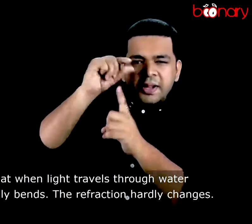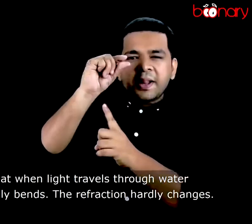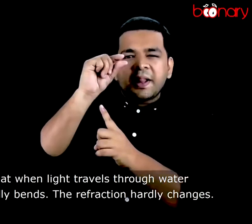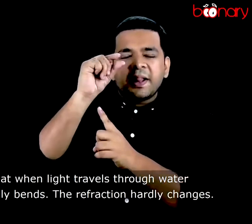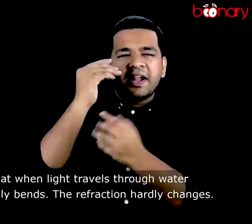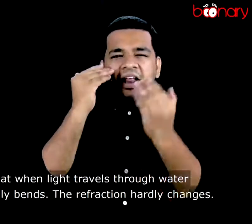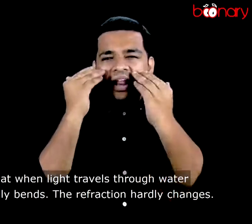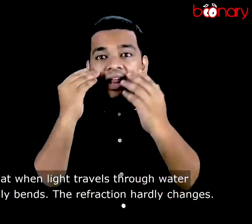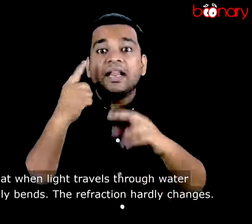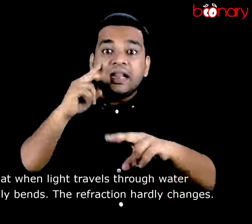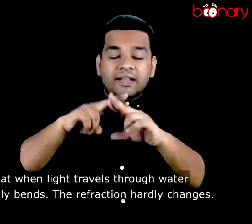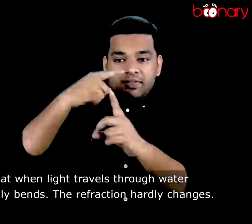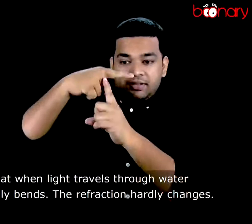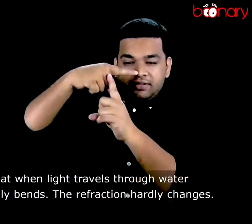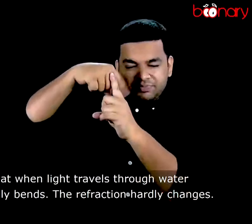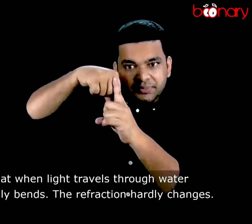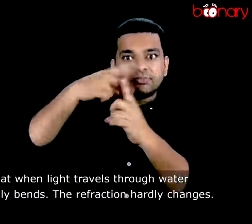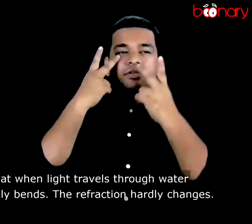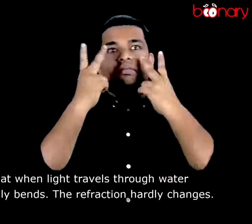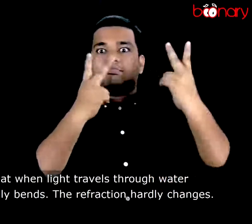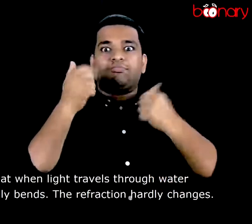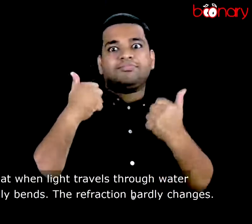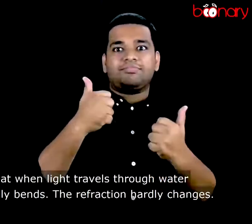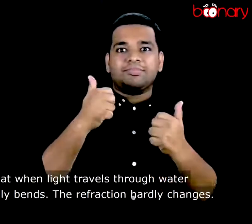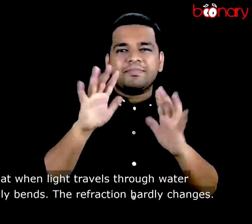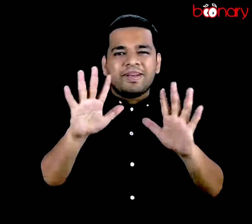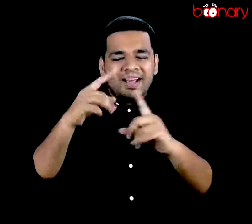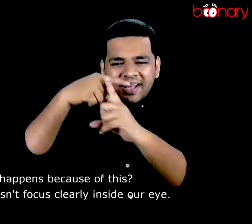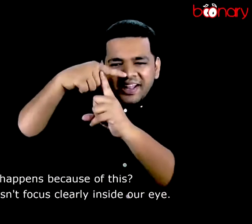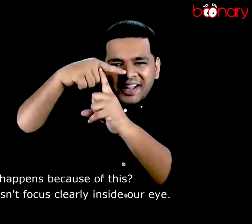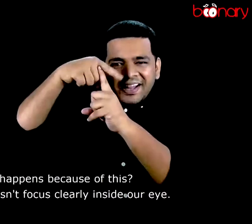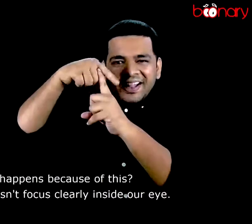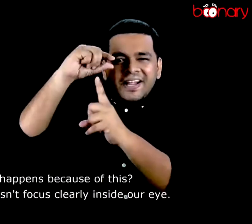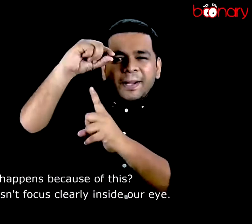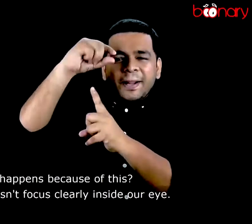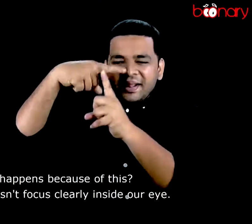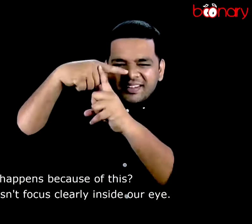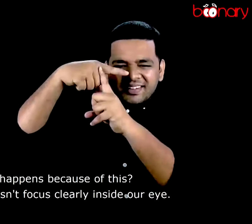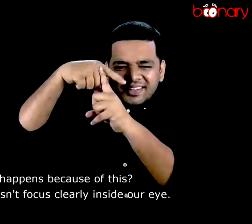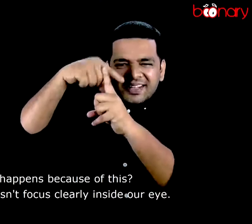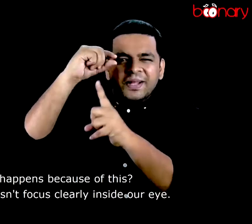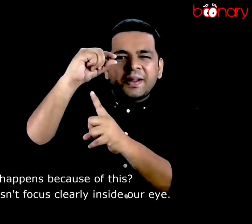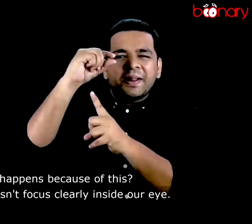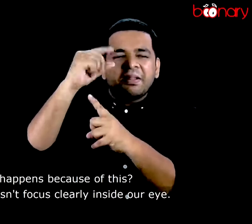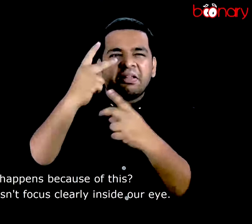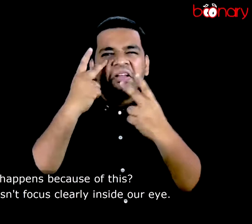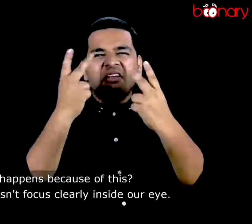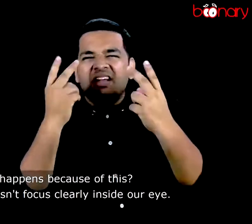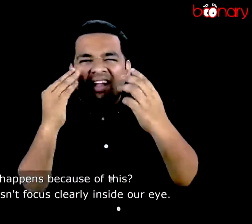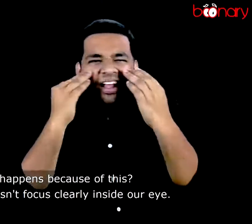The refraction hardly changes. What happens because of this? The light doesn't focus